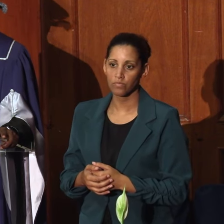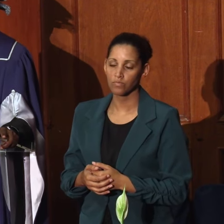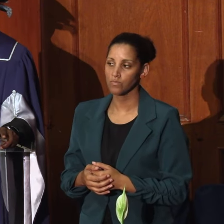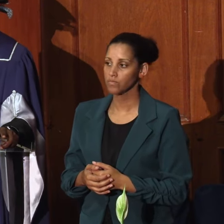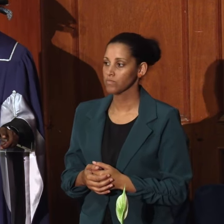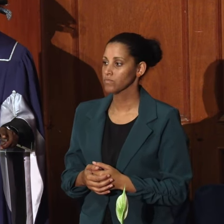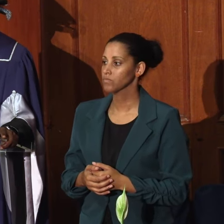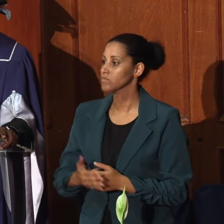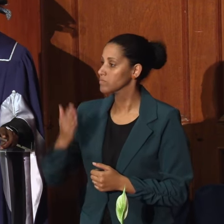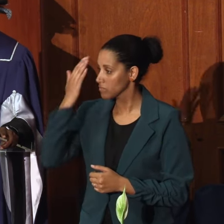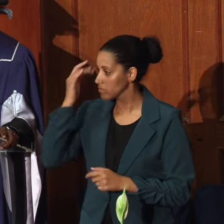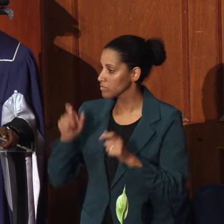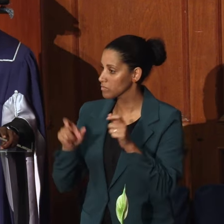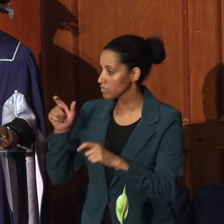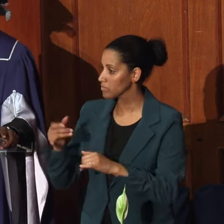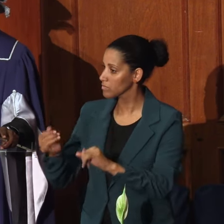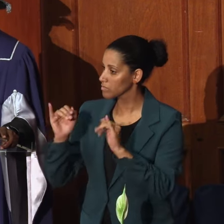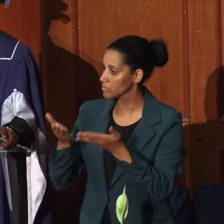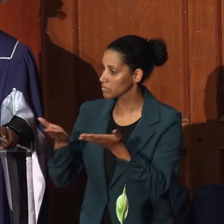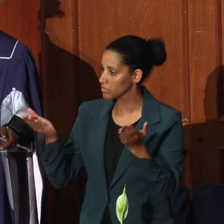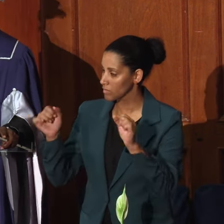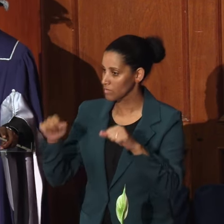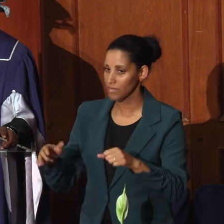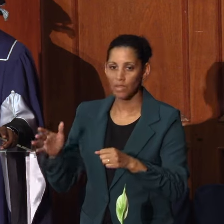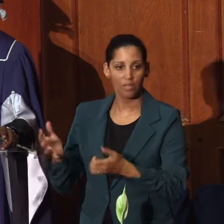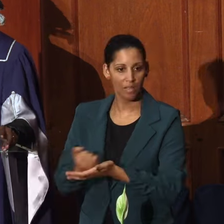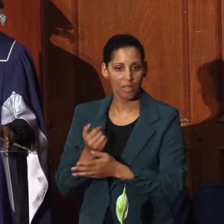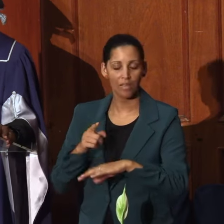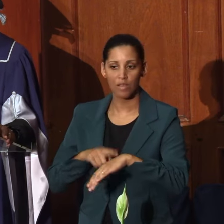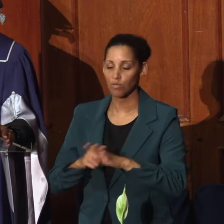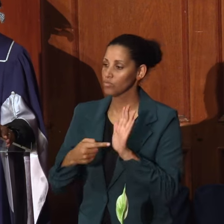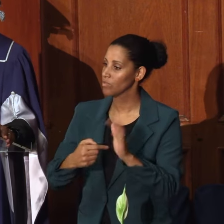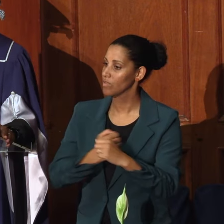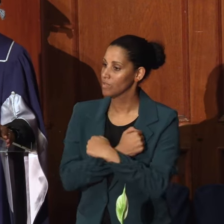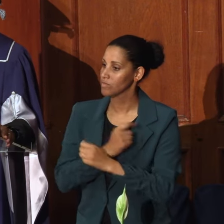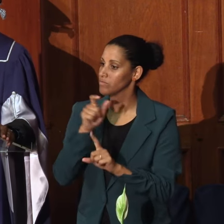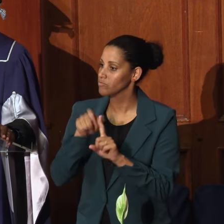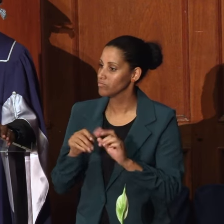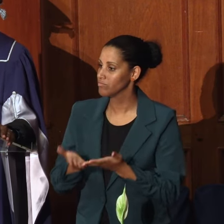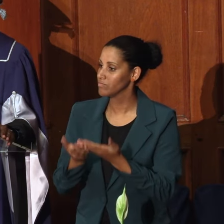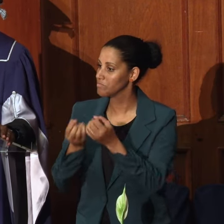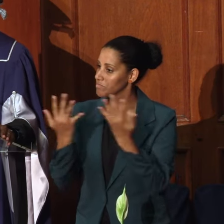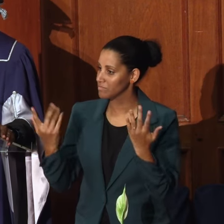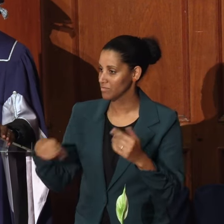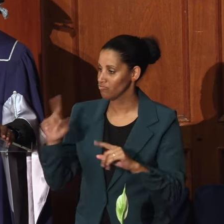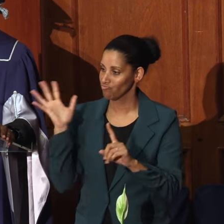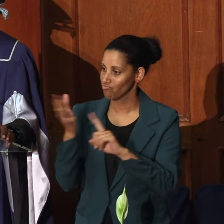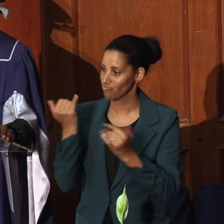And graduates, I'd like to invite you to take a moment to show some love for the people that sacrificed so much to get you here today.